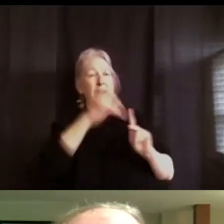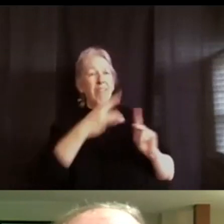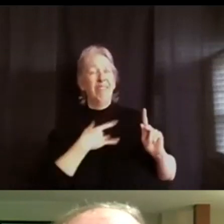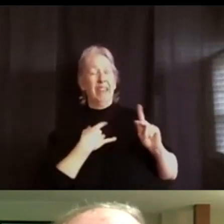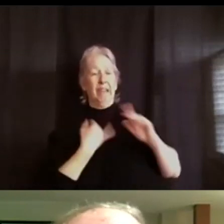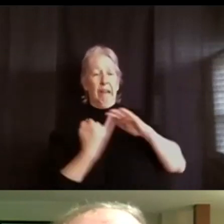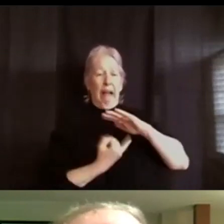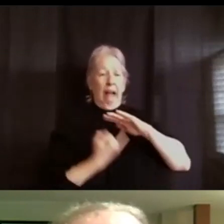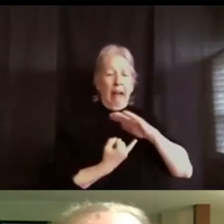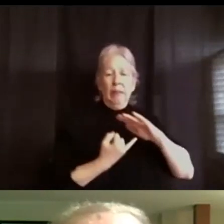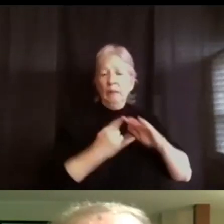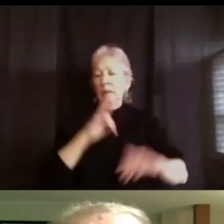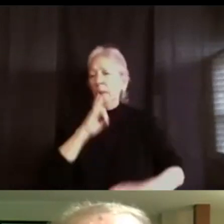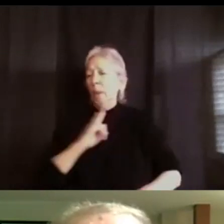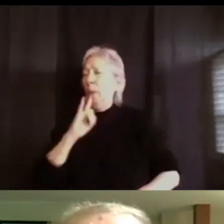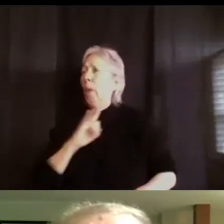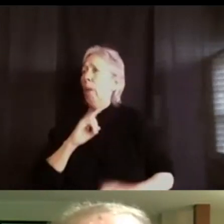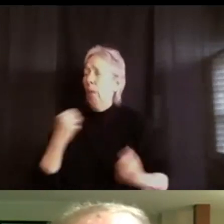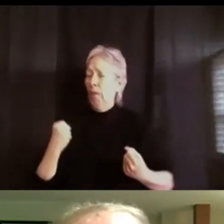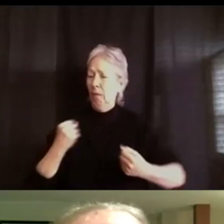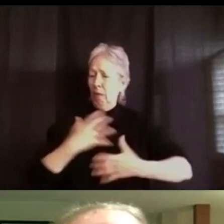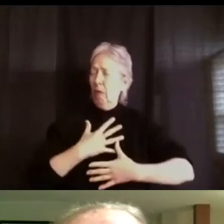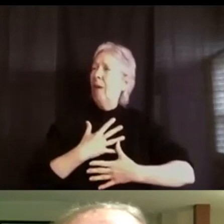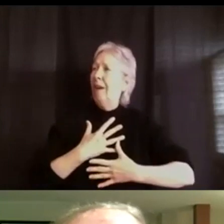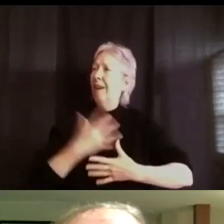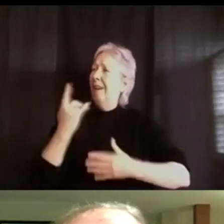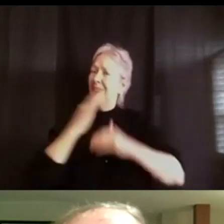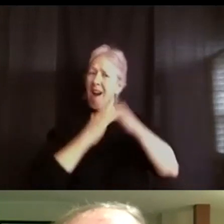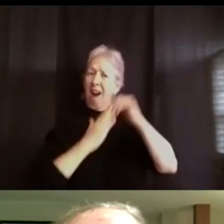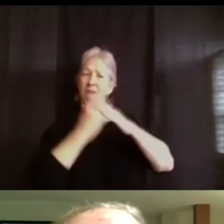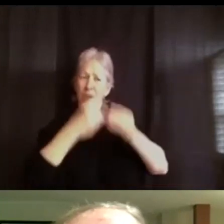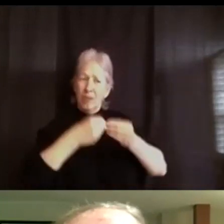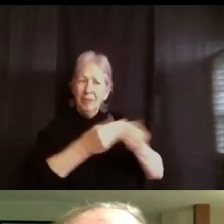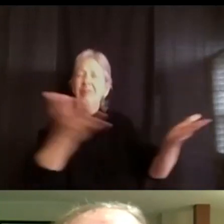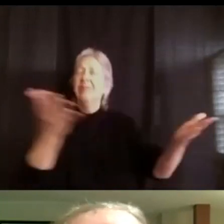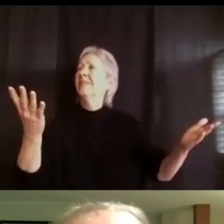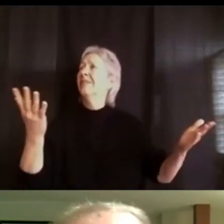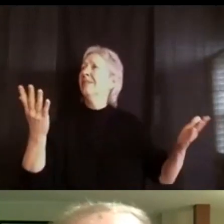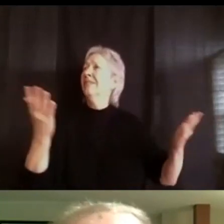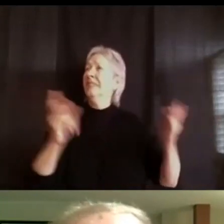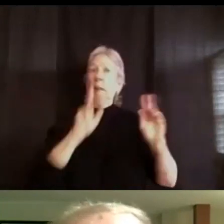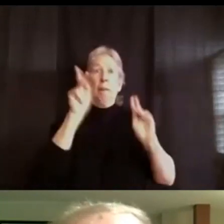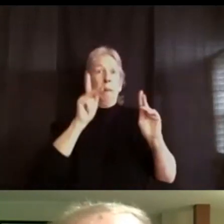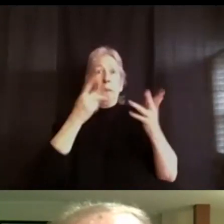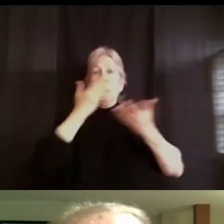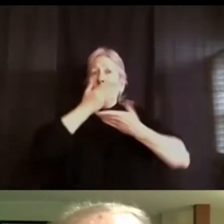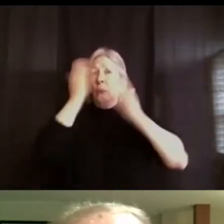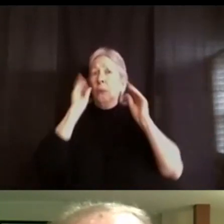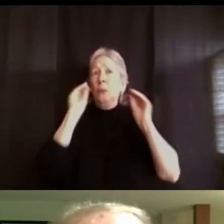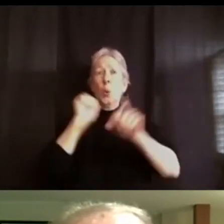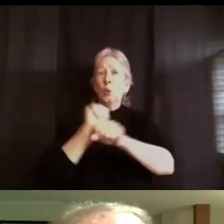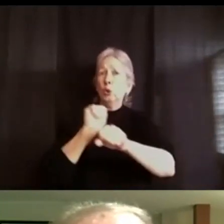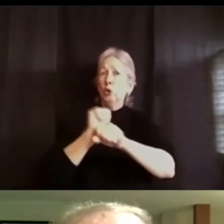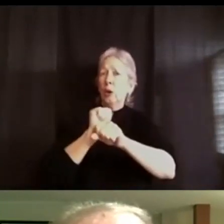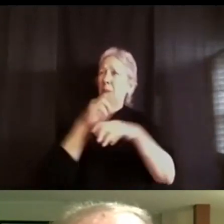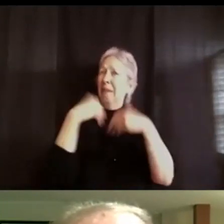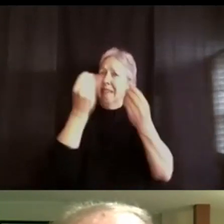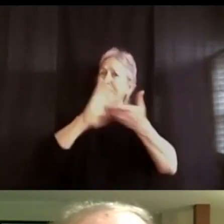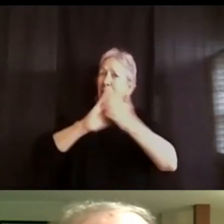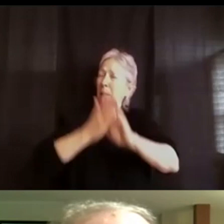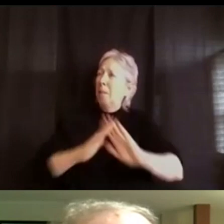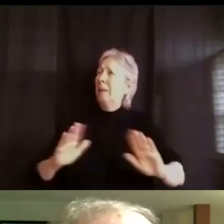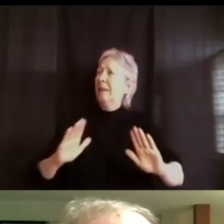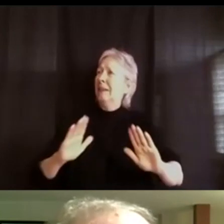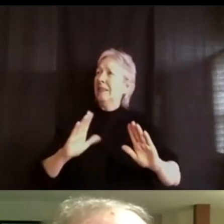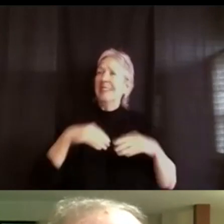and fearful in your arms. Grant your peace to the millions of unemployed. Give them food for today and hope for